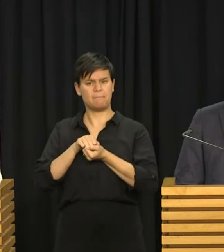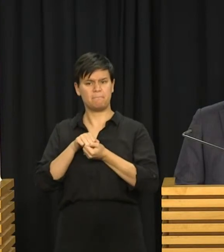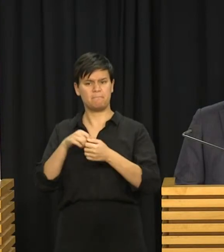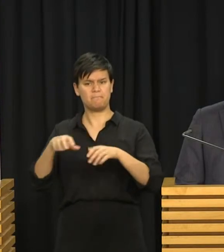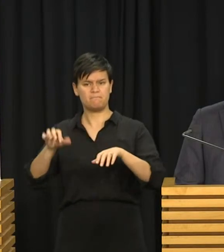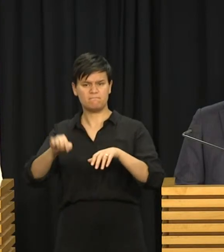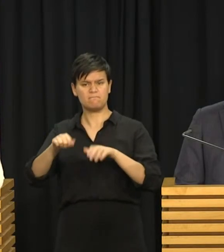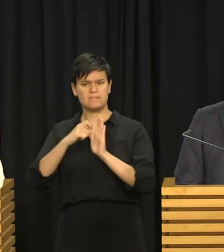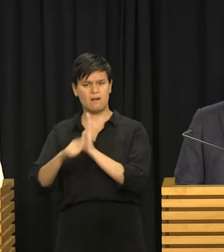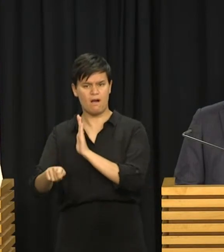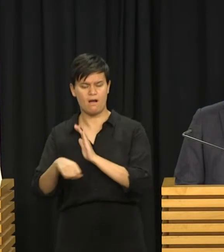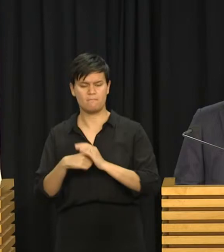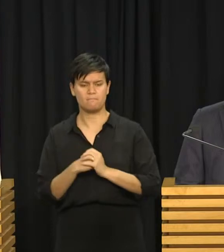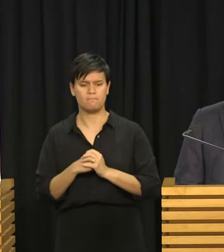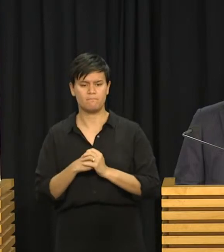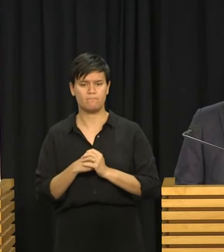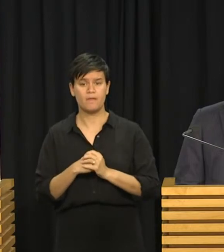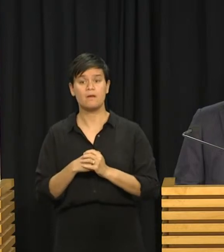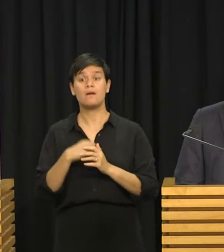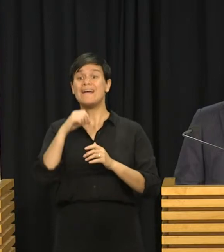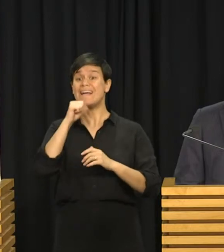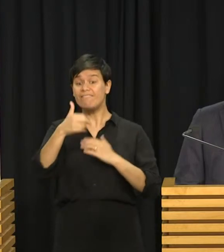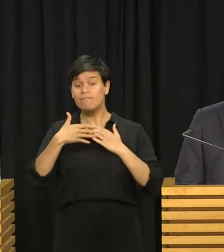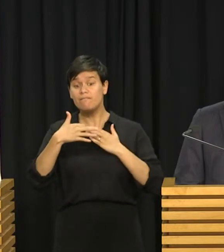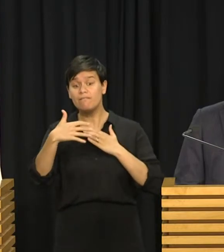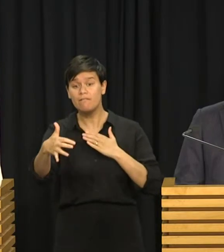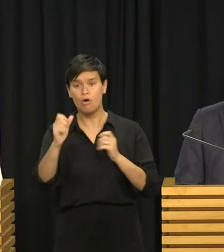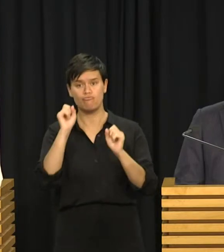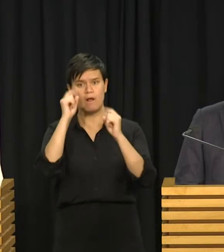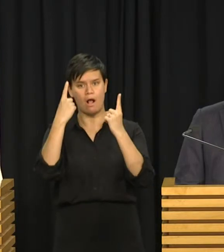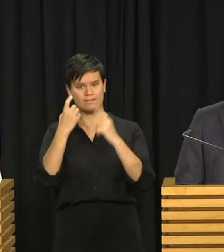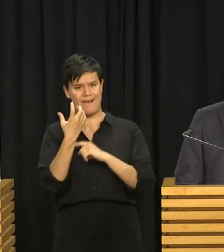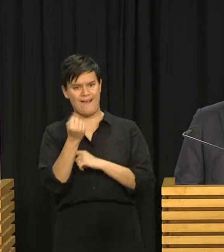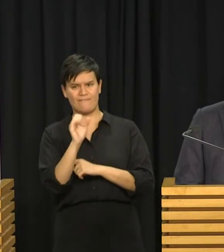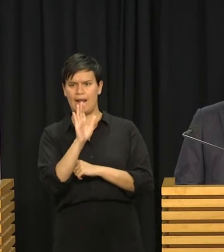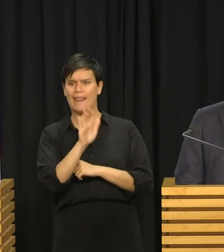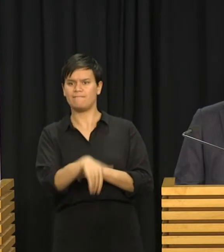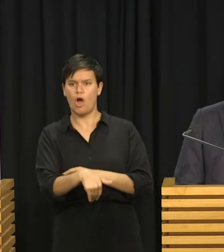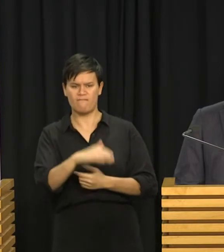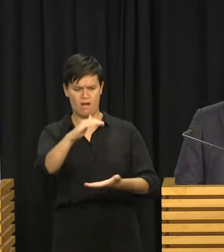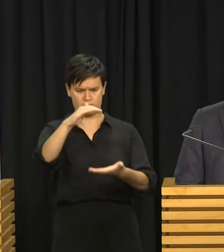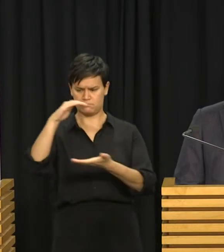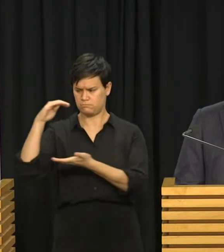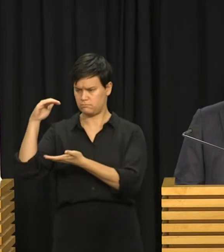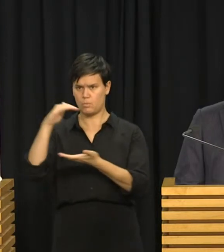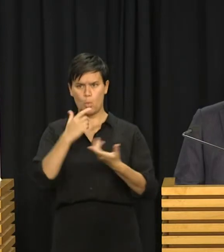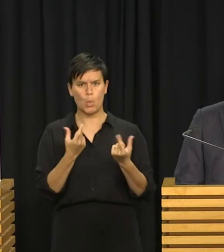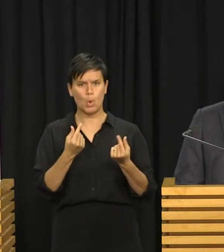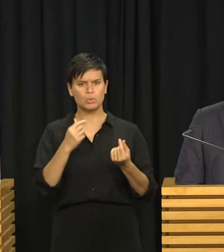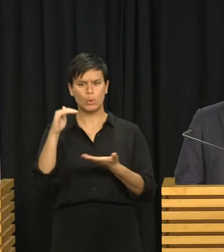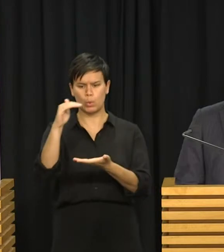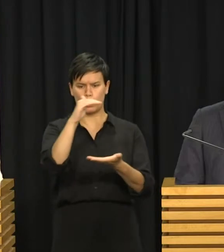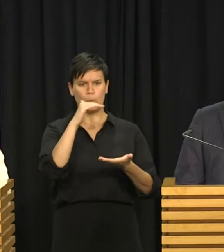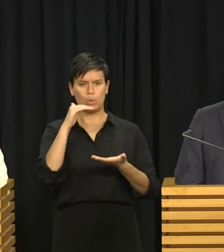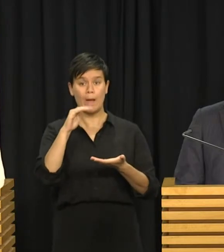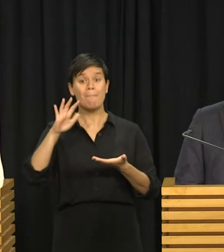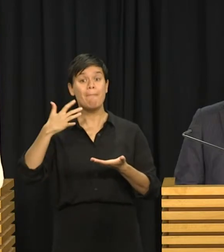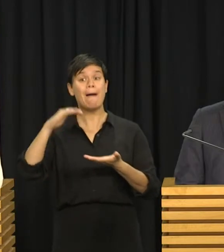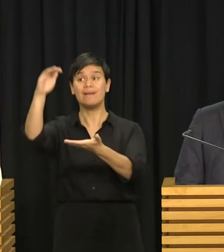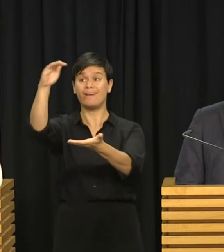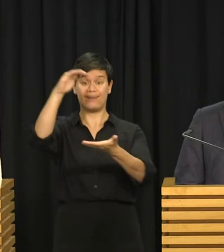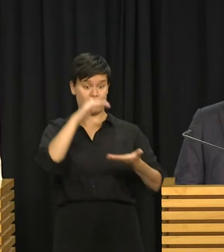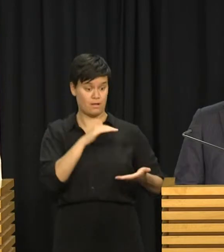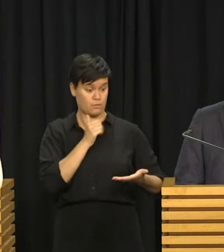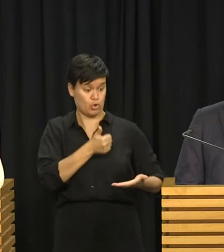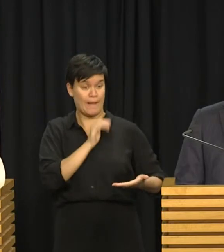doses that are not used in New Zealand. Options include delaying delivery here for some until 2022, when